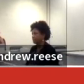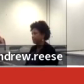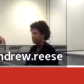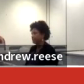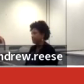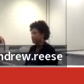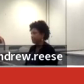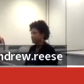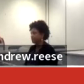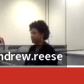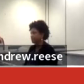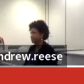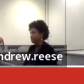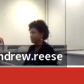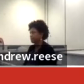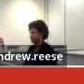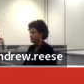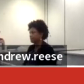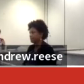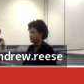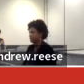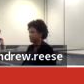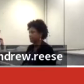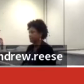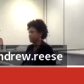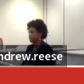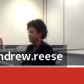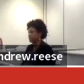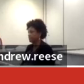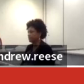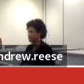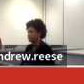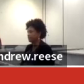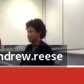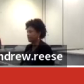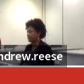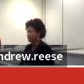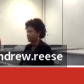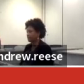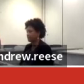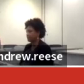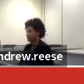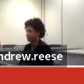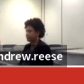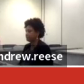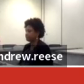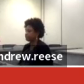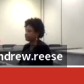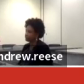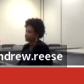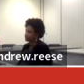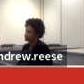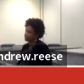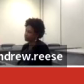a roundtable for the nurses to talk about monkeypox, and part of what they talked about was sort of identifying someone who could have